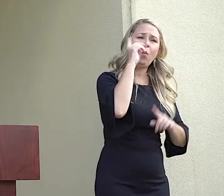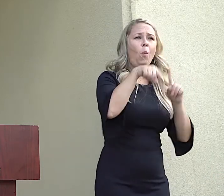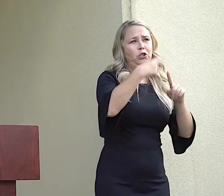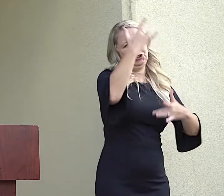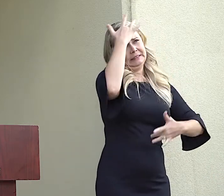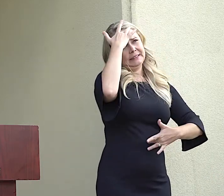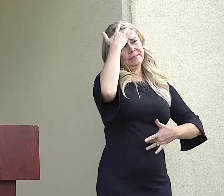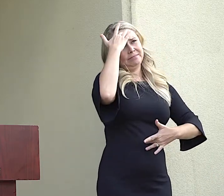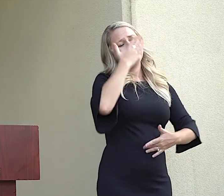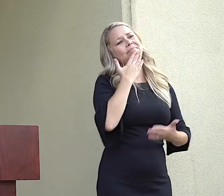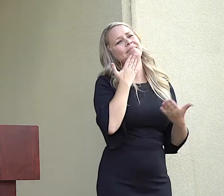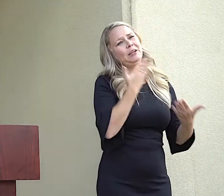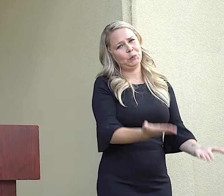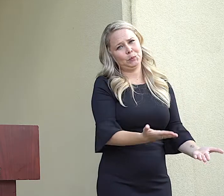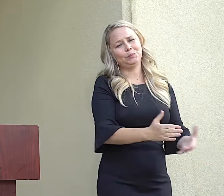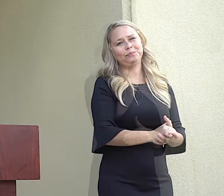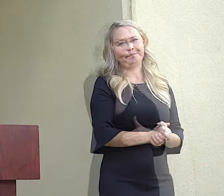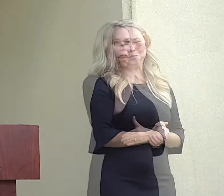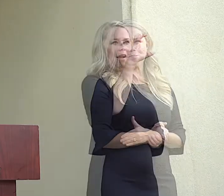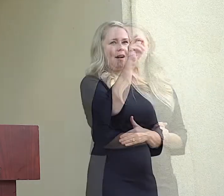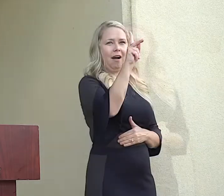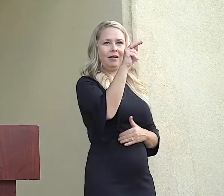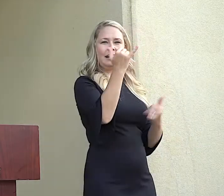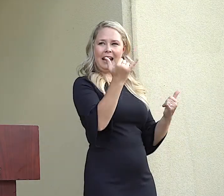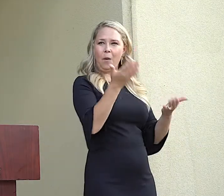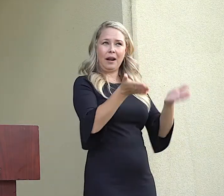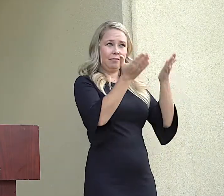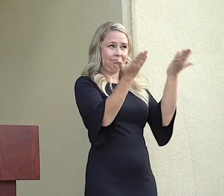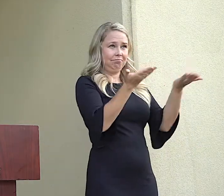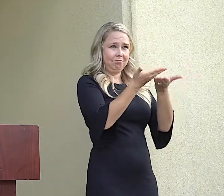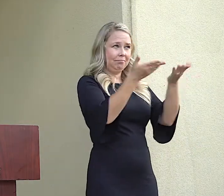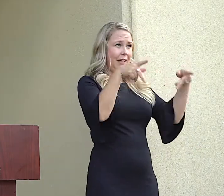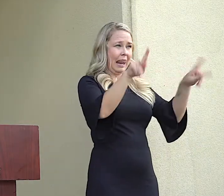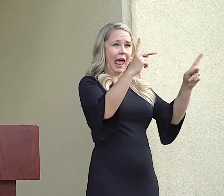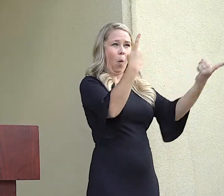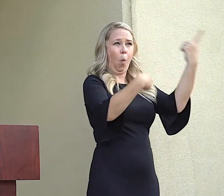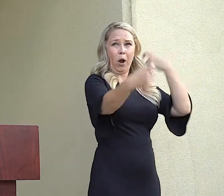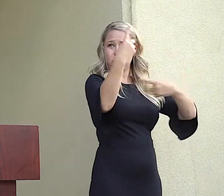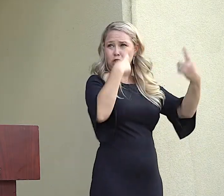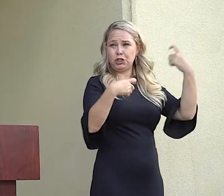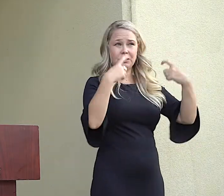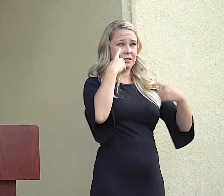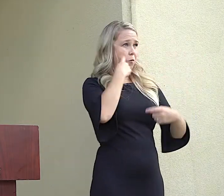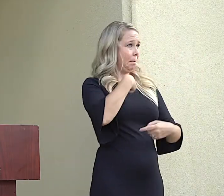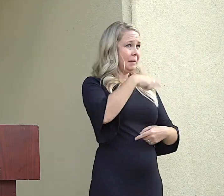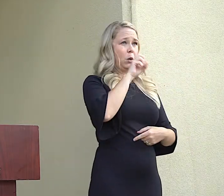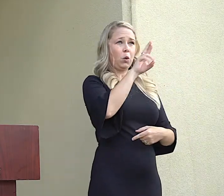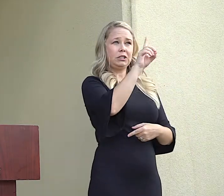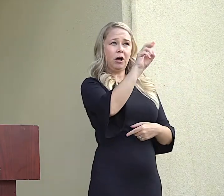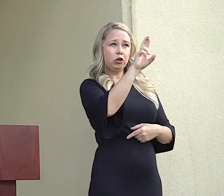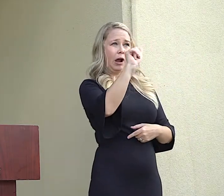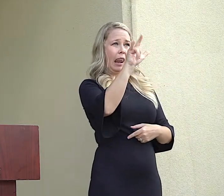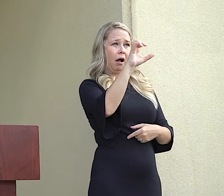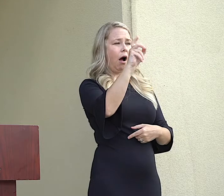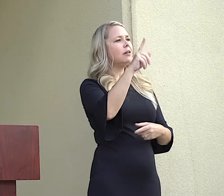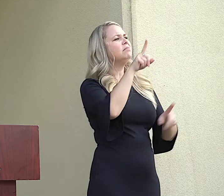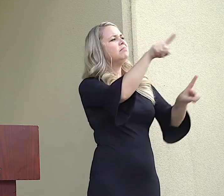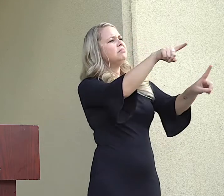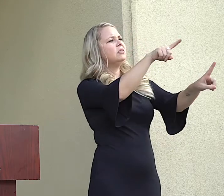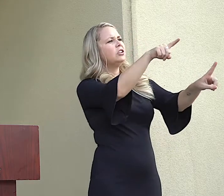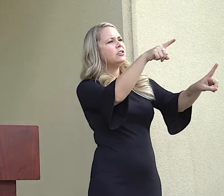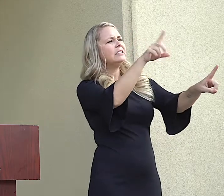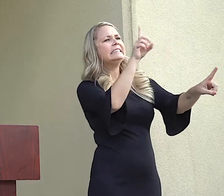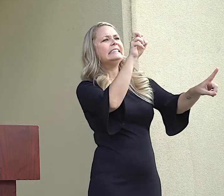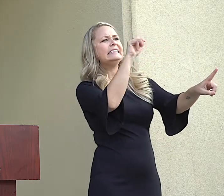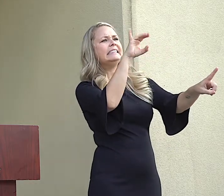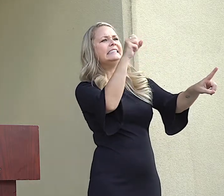sick. Thank you. Are any questions for myself, Dr. Allicock, or Ms. Stoughton, our Emergency Management Director? Yes, ma'am. Mr. Conrad, Janice Harris